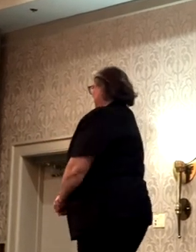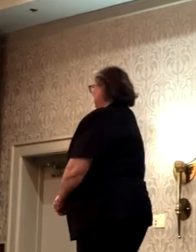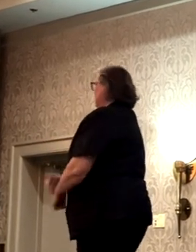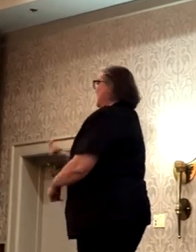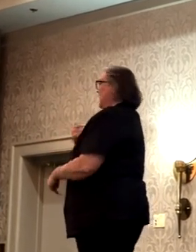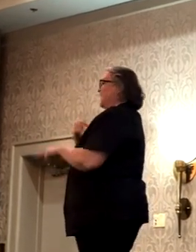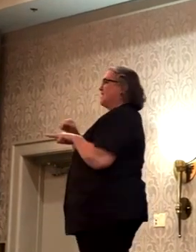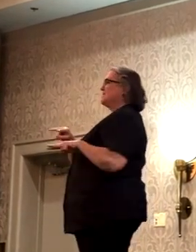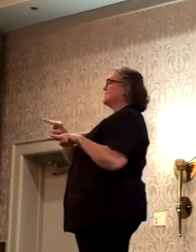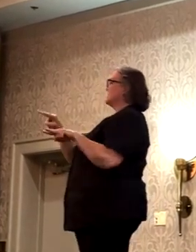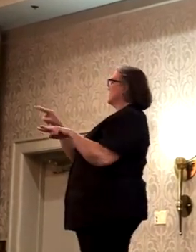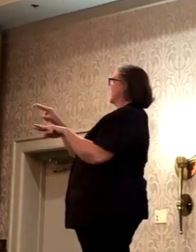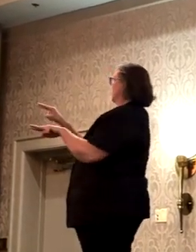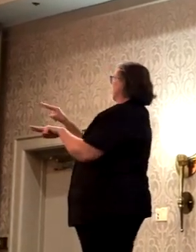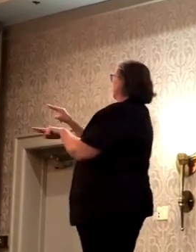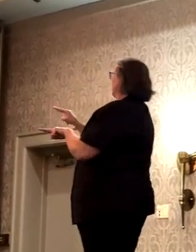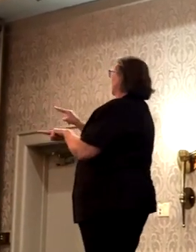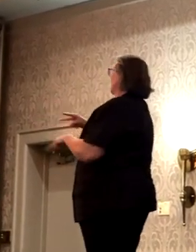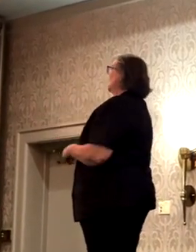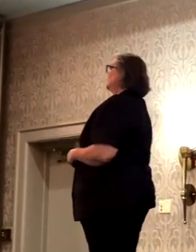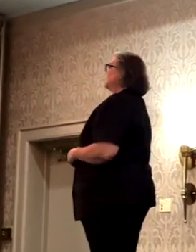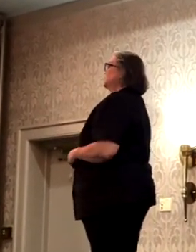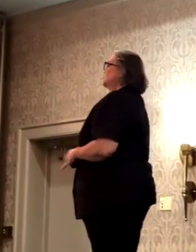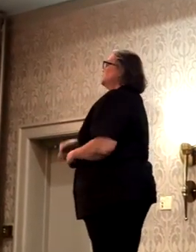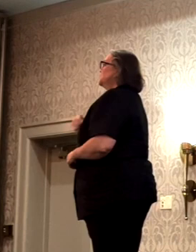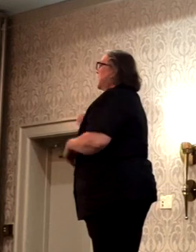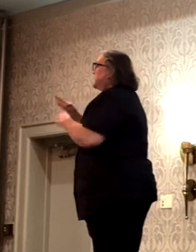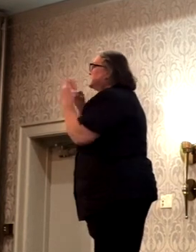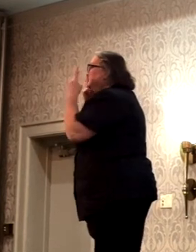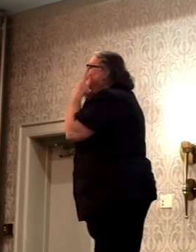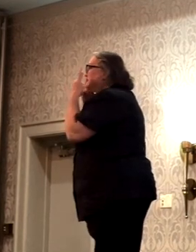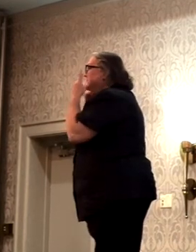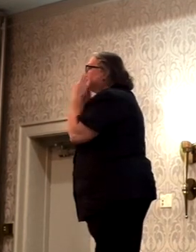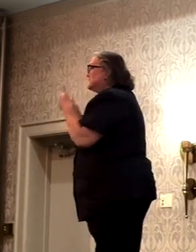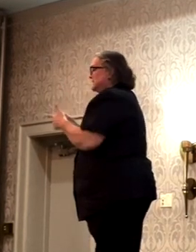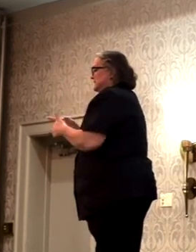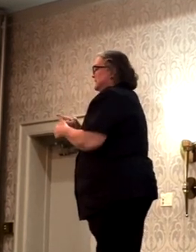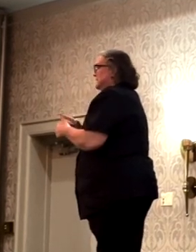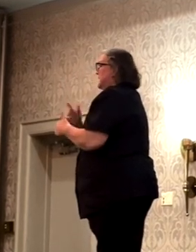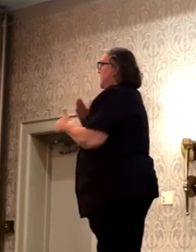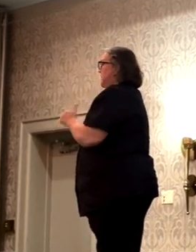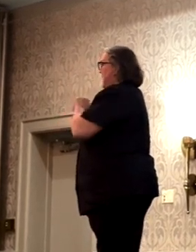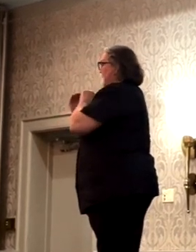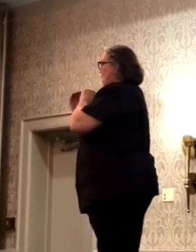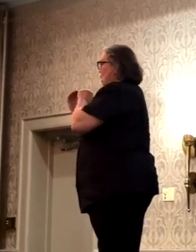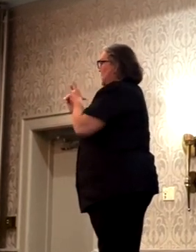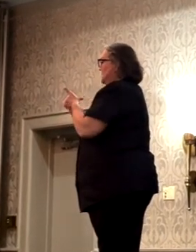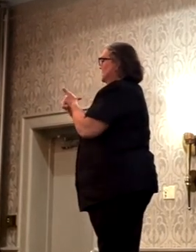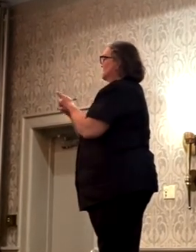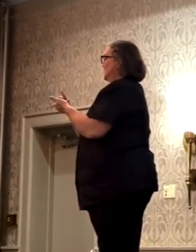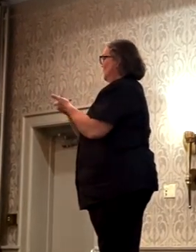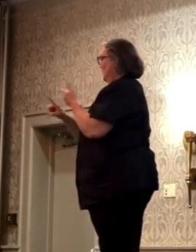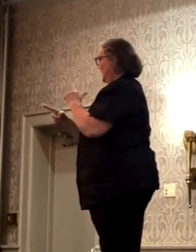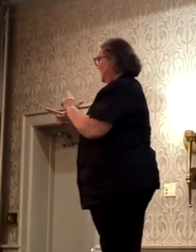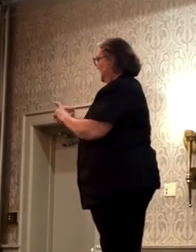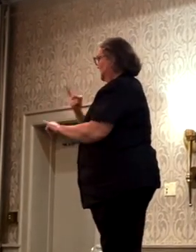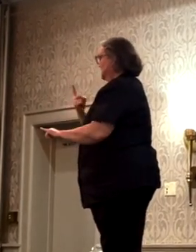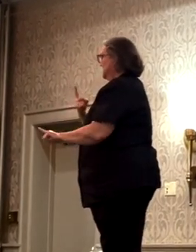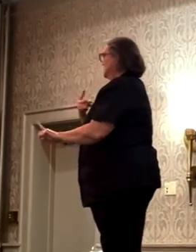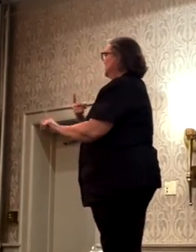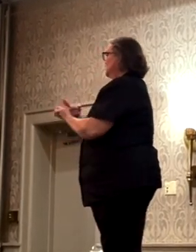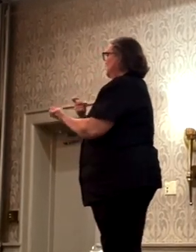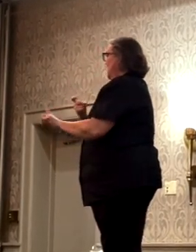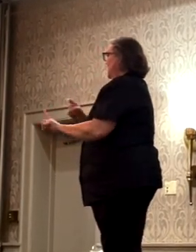look out, I see not only my colleagues and my friends from